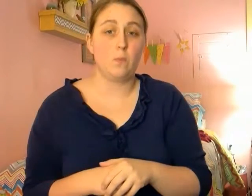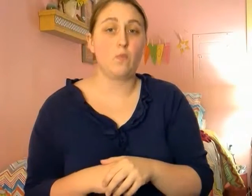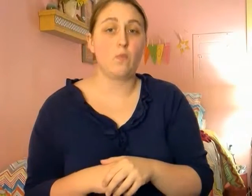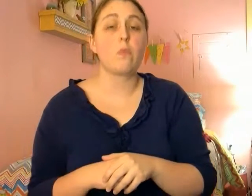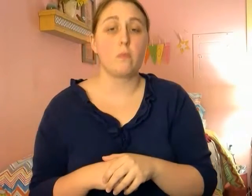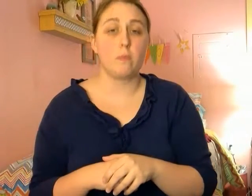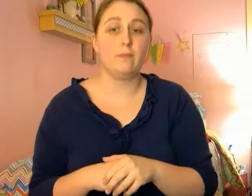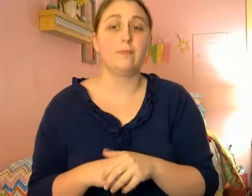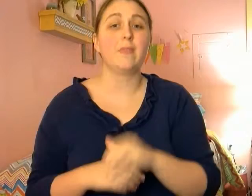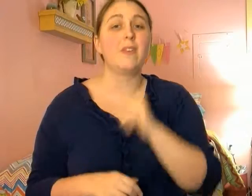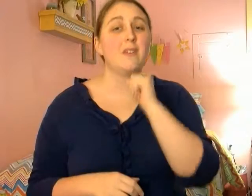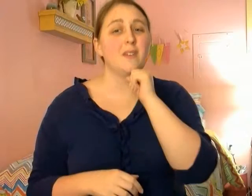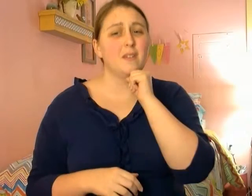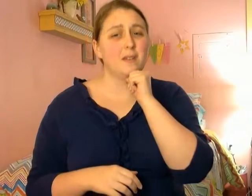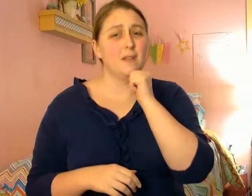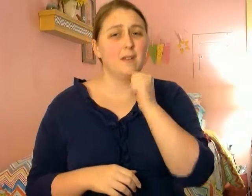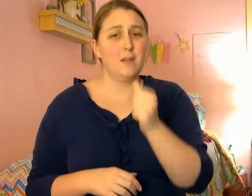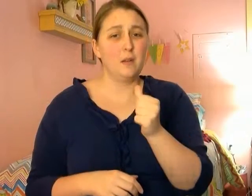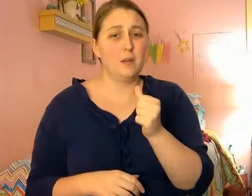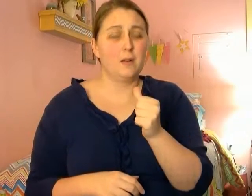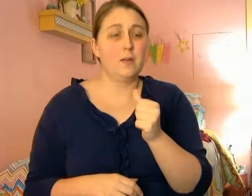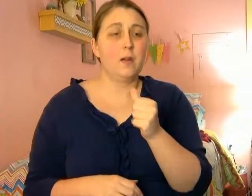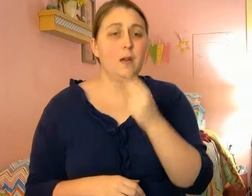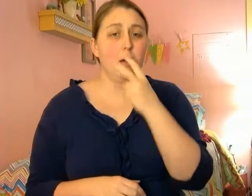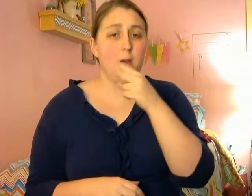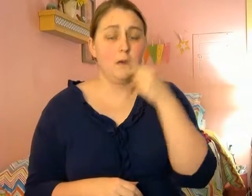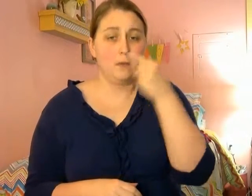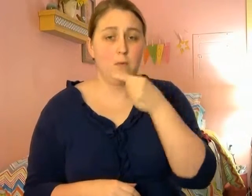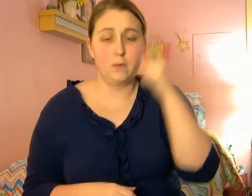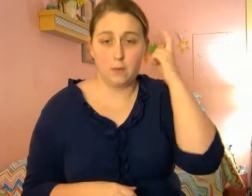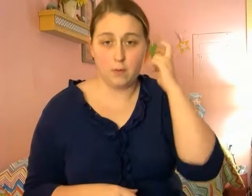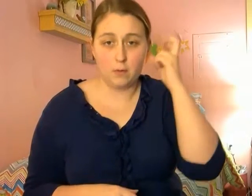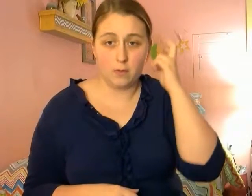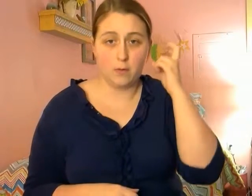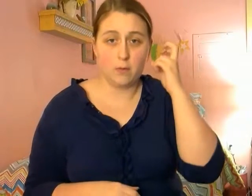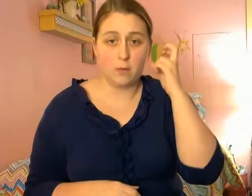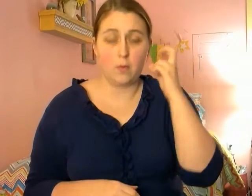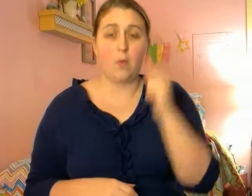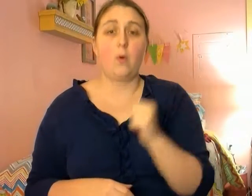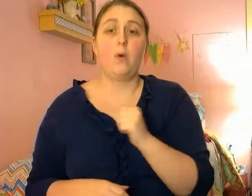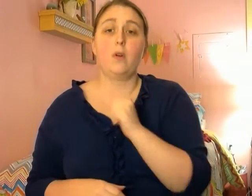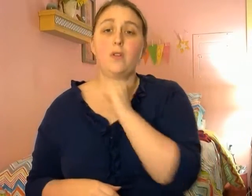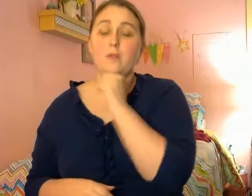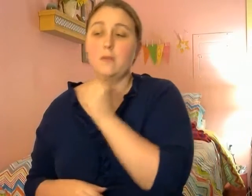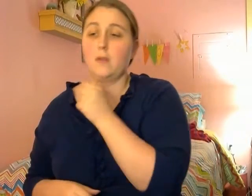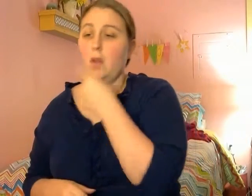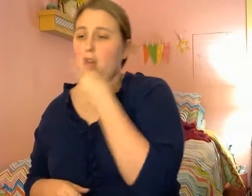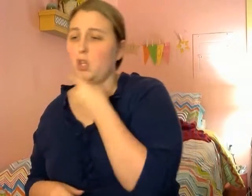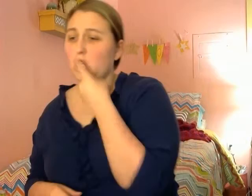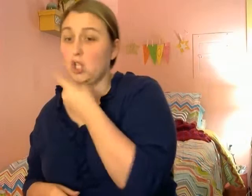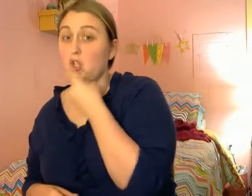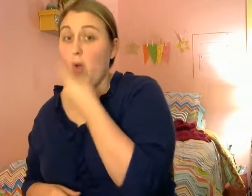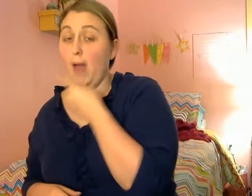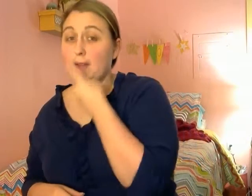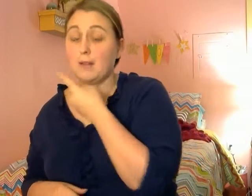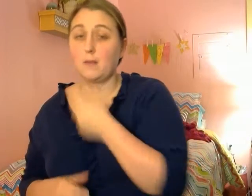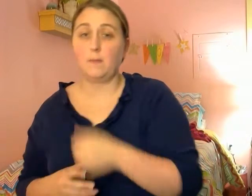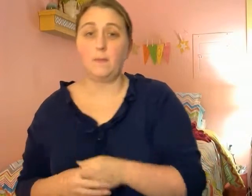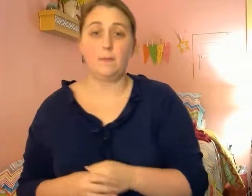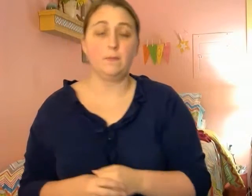attributing enough syllables to the word, or doing incorrect stress. So just by using those 2 operative